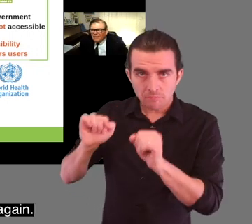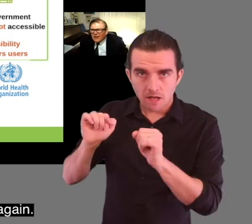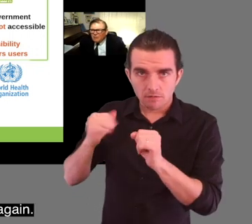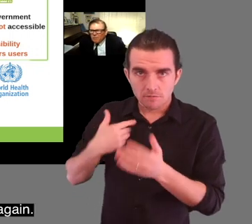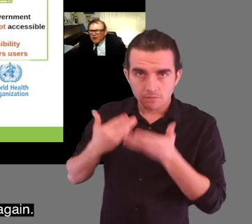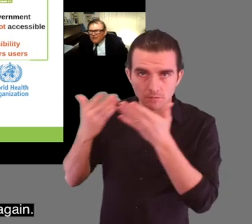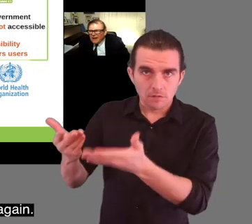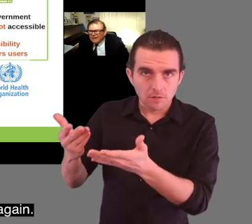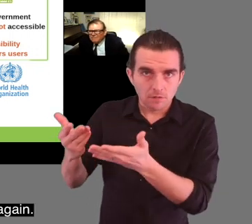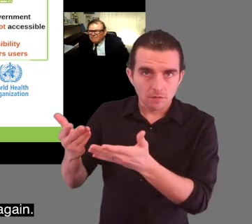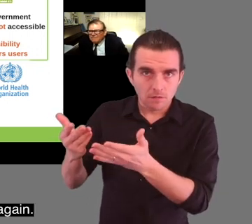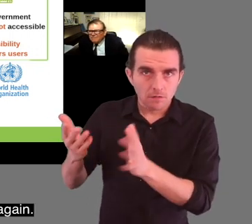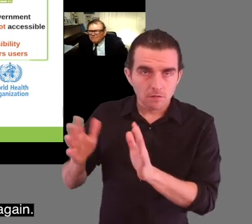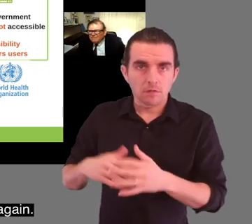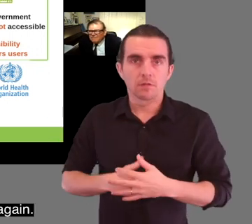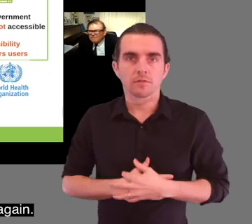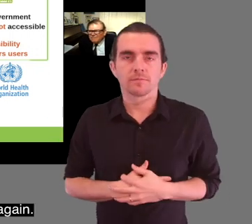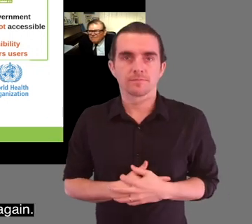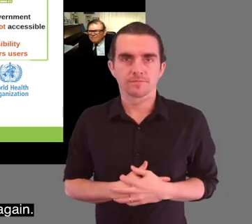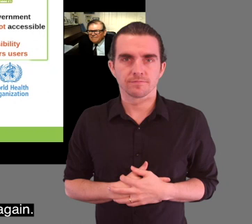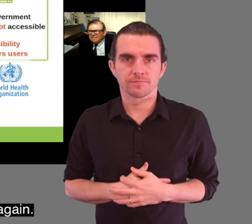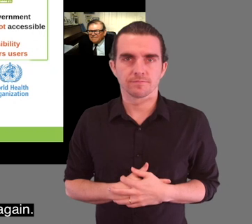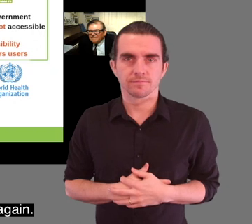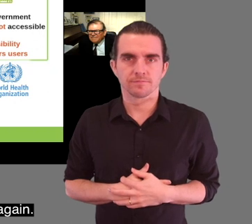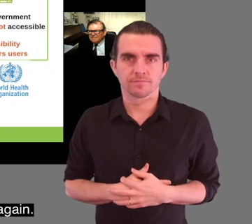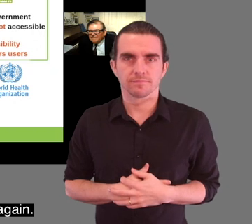We can swap over again.